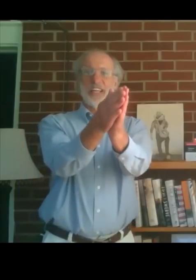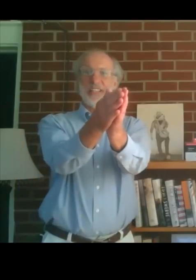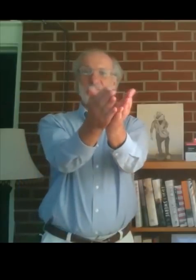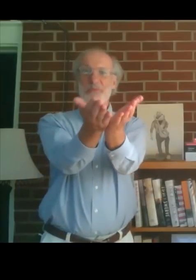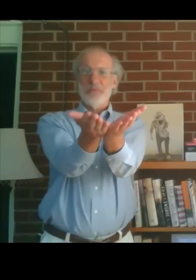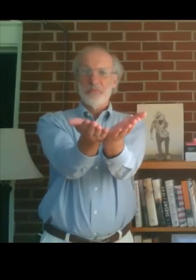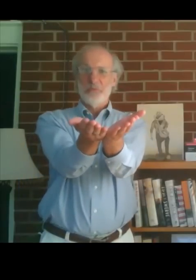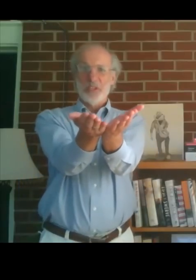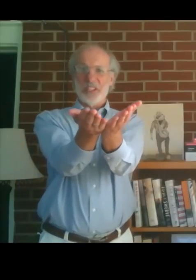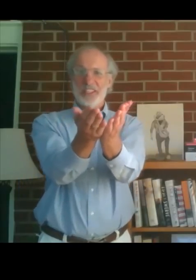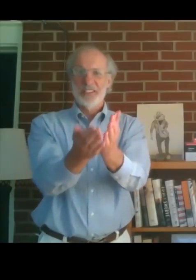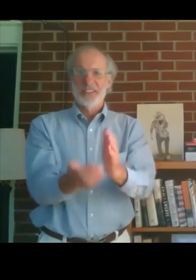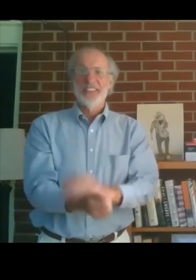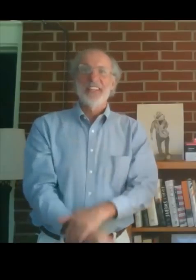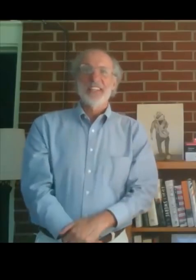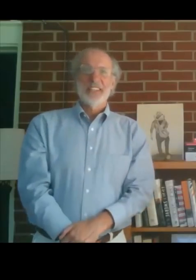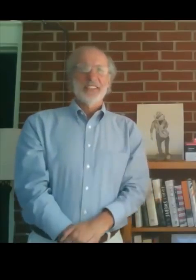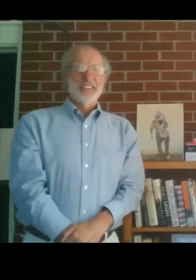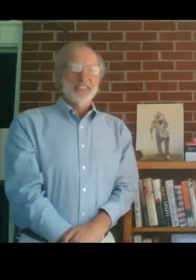That's right. Book.